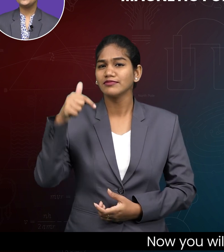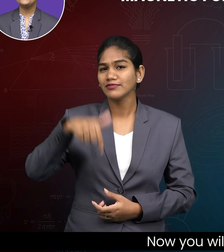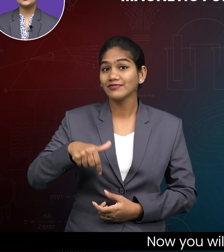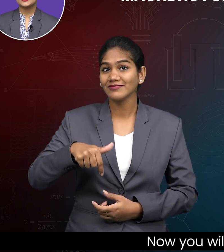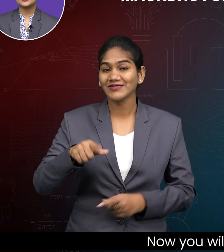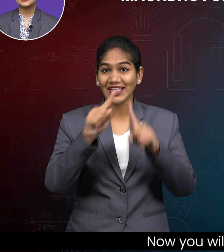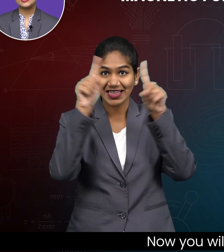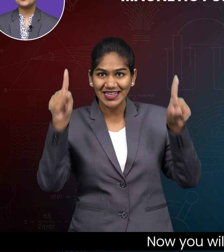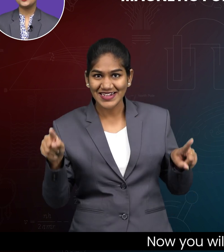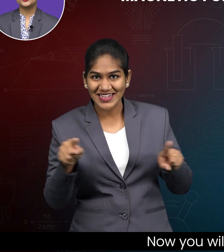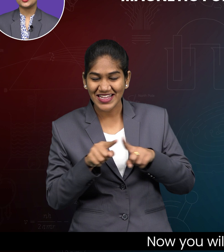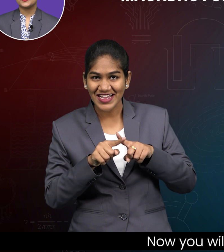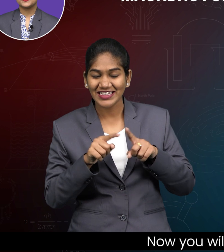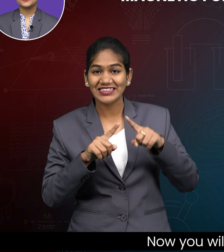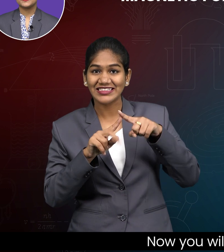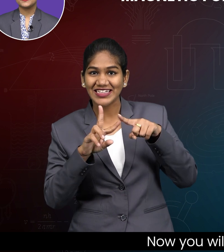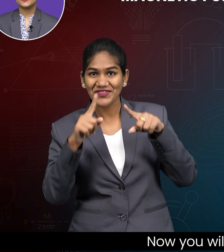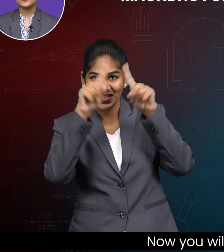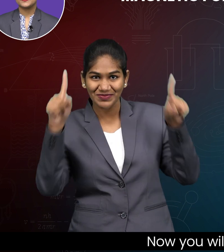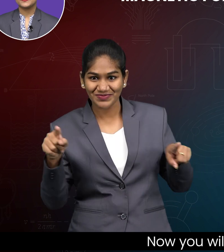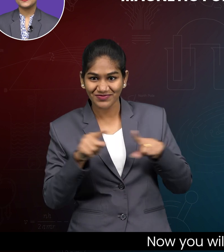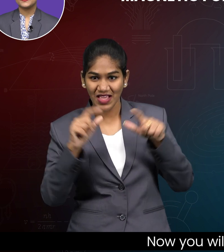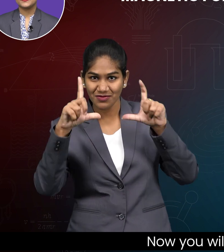Now you will get a clear picture.